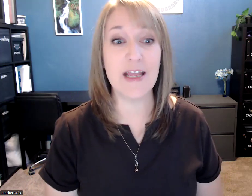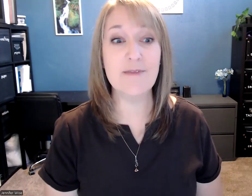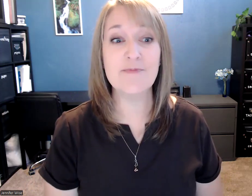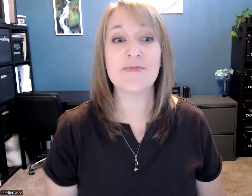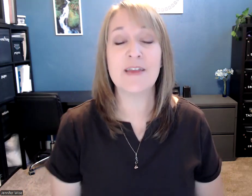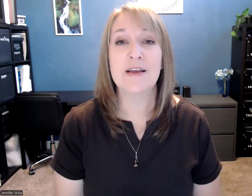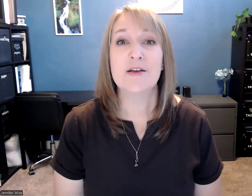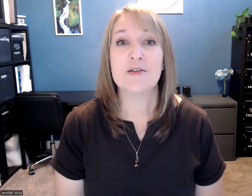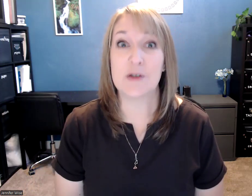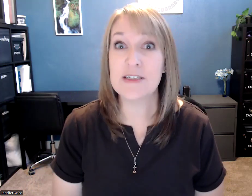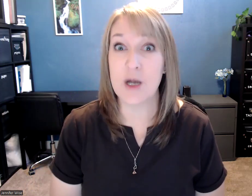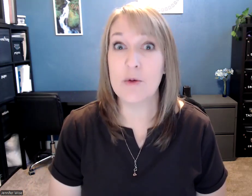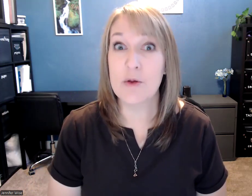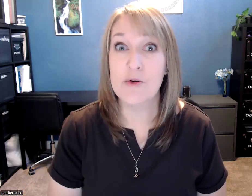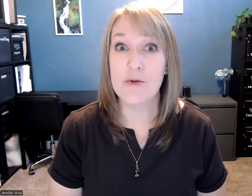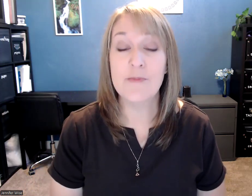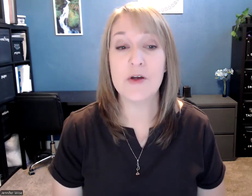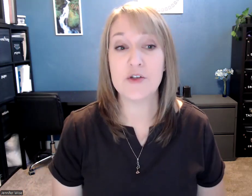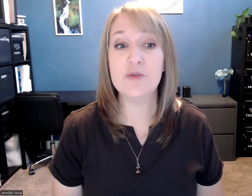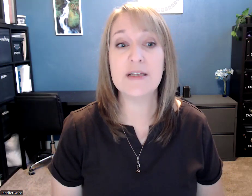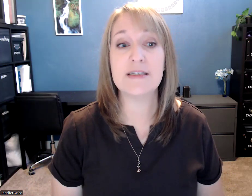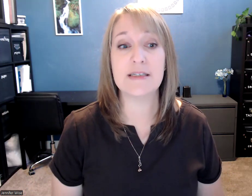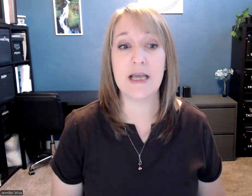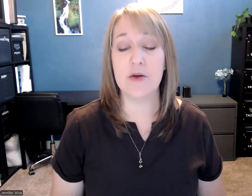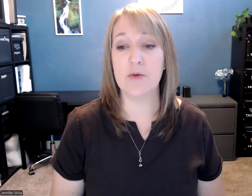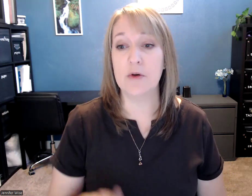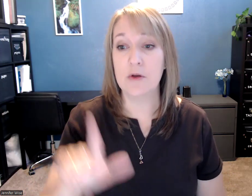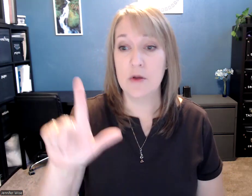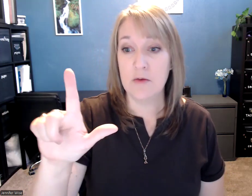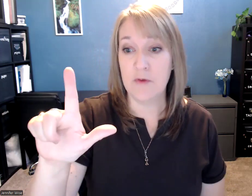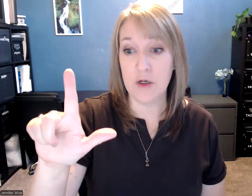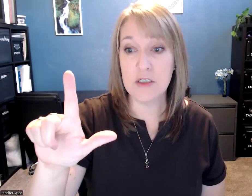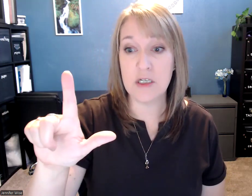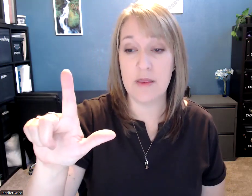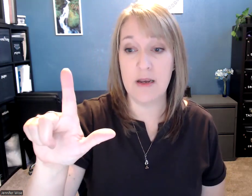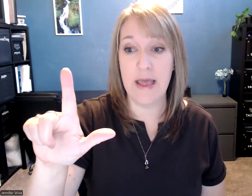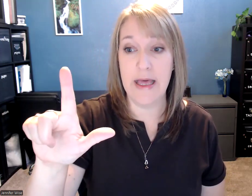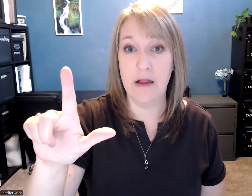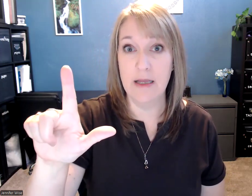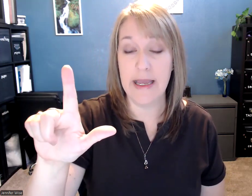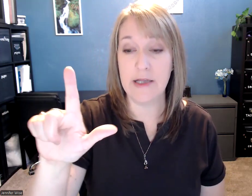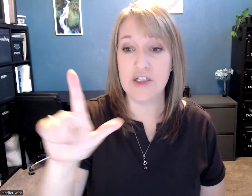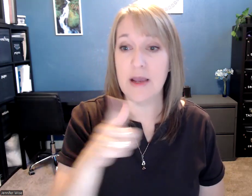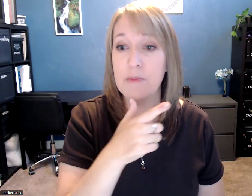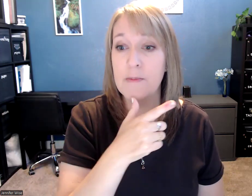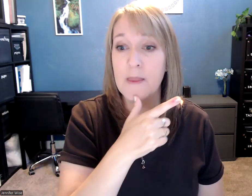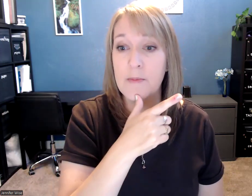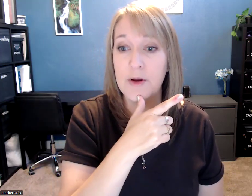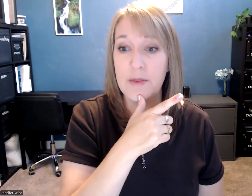ready? So we're going to start with who. There are two ways to sign who. First, start with an L hand shape. Put your thumb